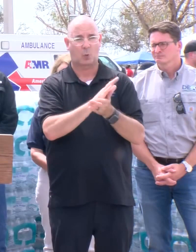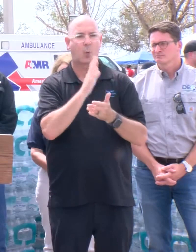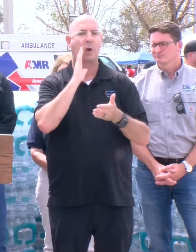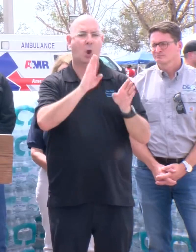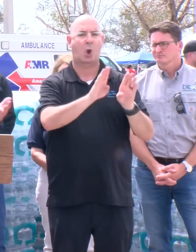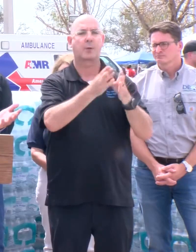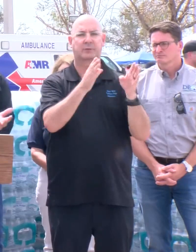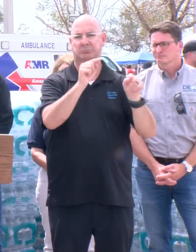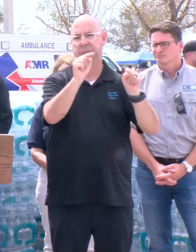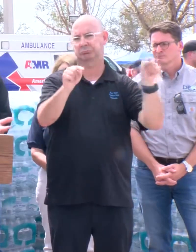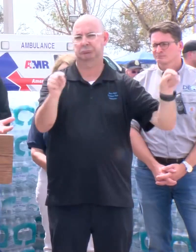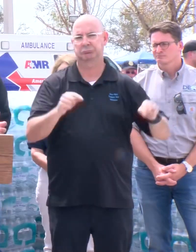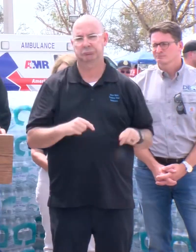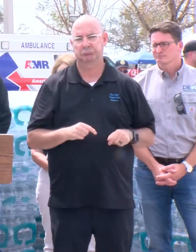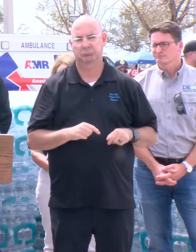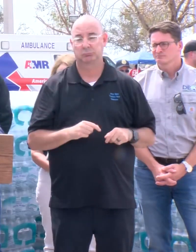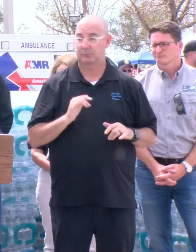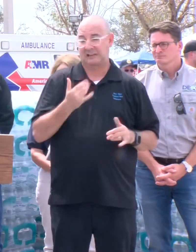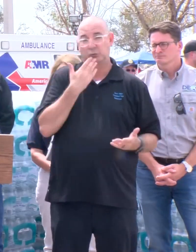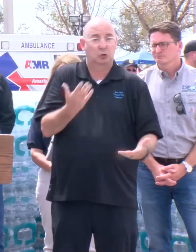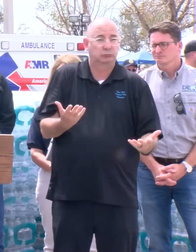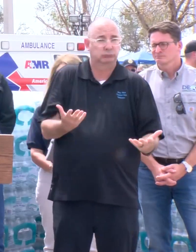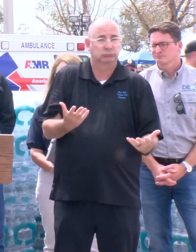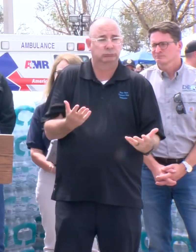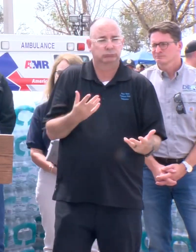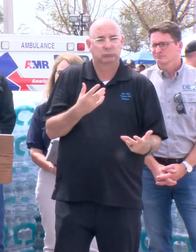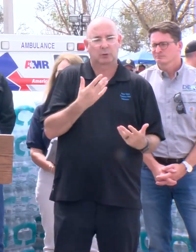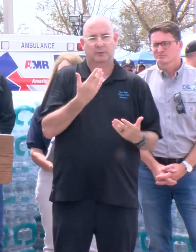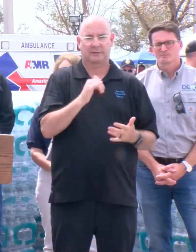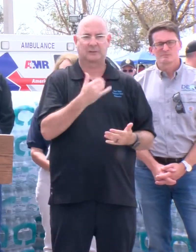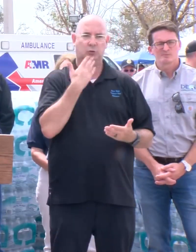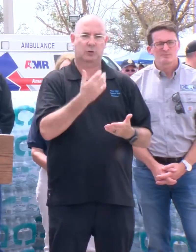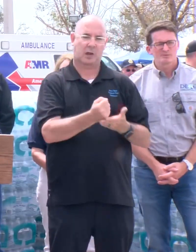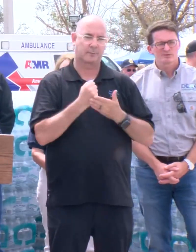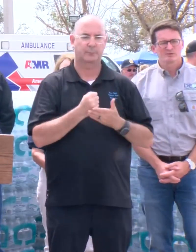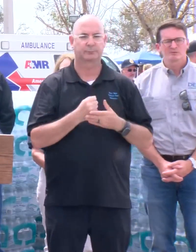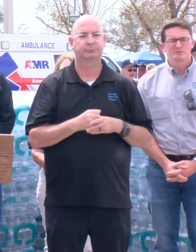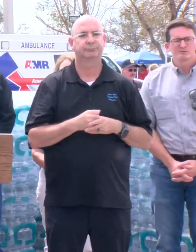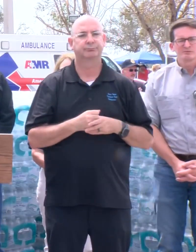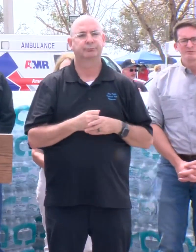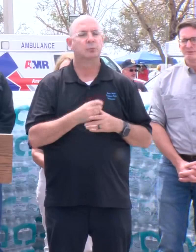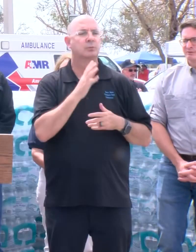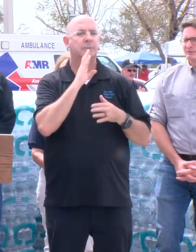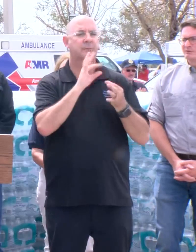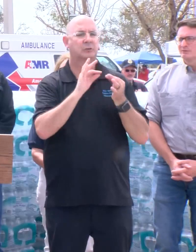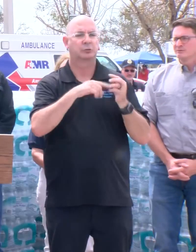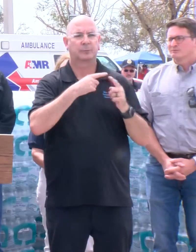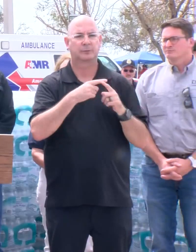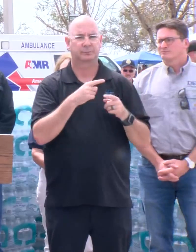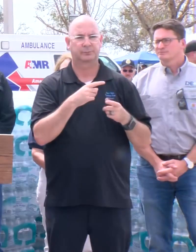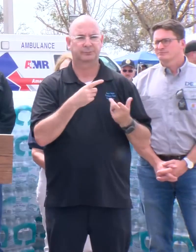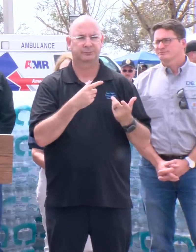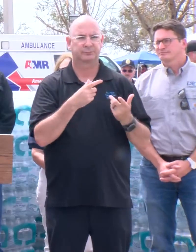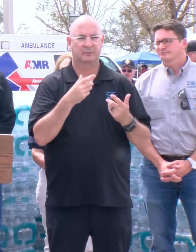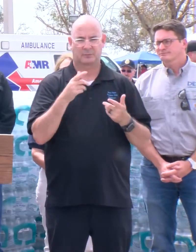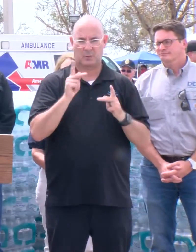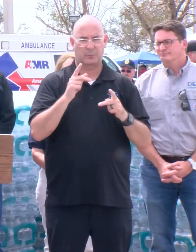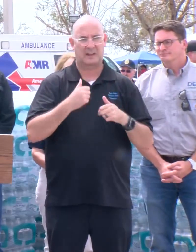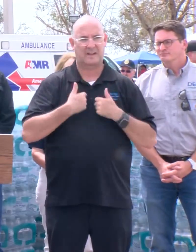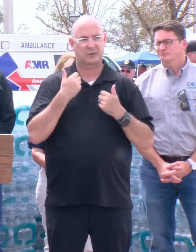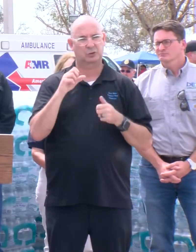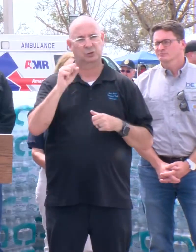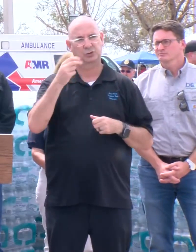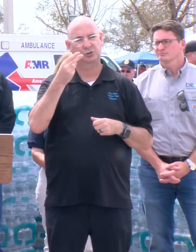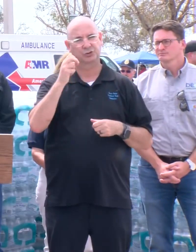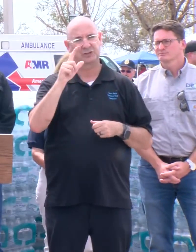really good, and it really helps. And I tell you, I talk with some of the mothers in the shelters who lost their homes, and they weren't was worried about their home. They were just worried